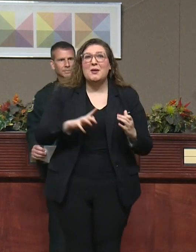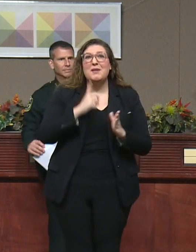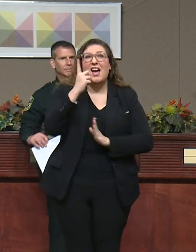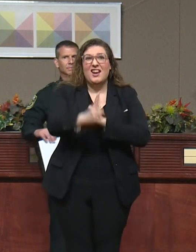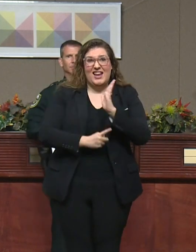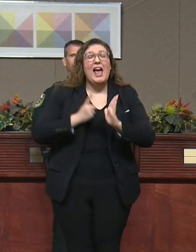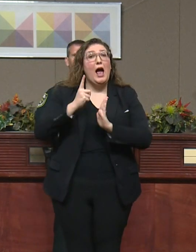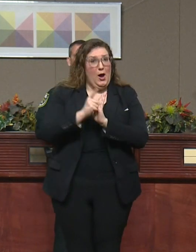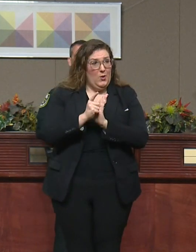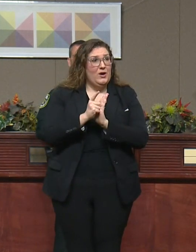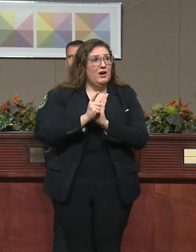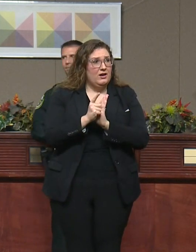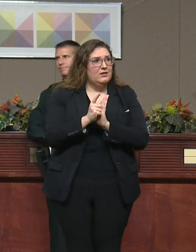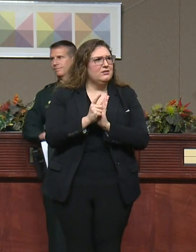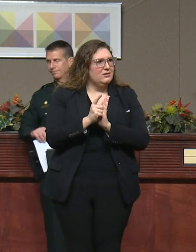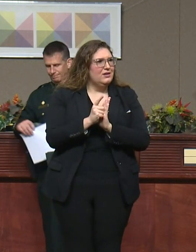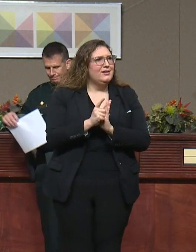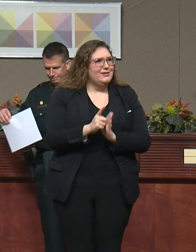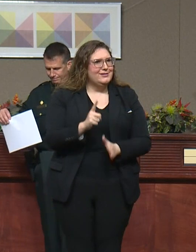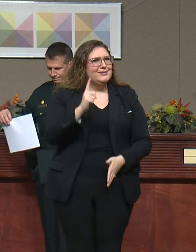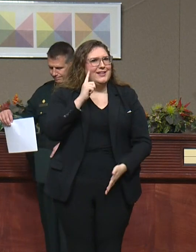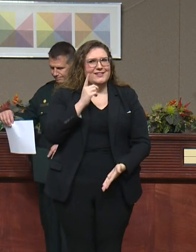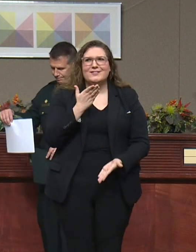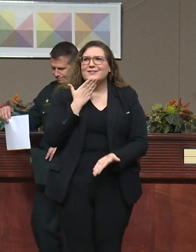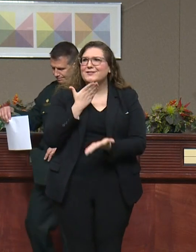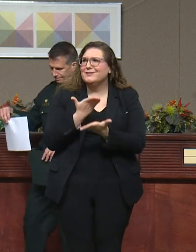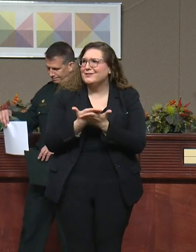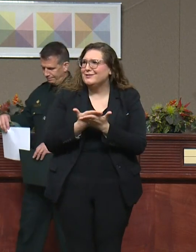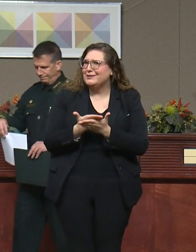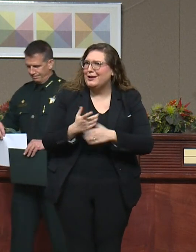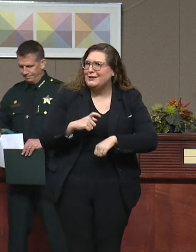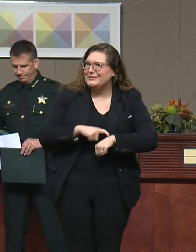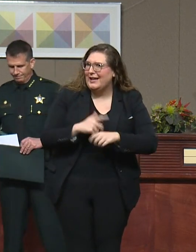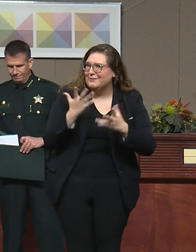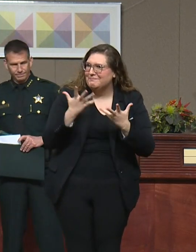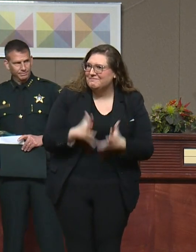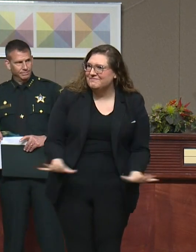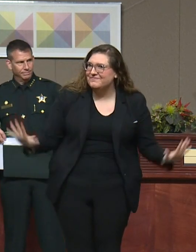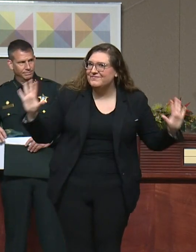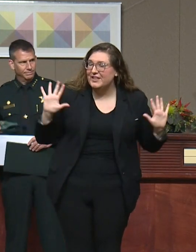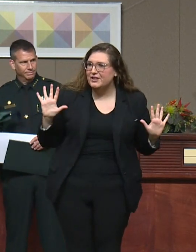think that is a fairly good length of time for this press event.